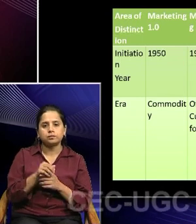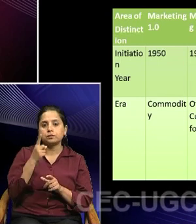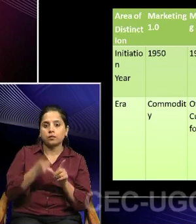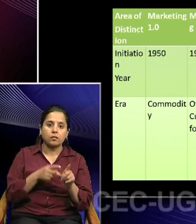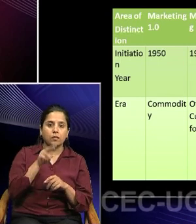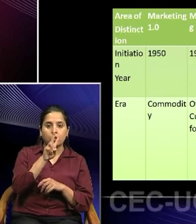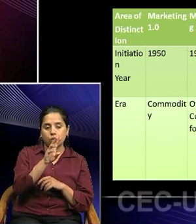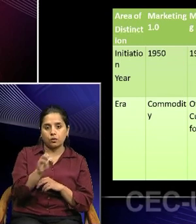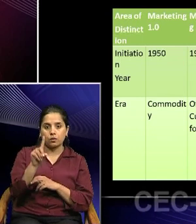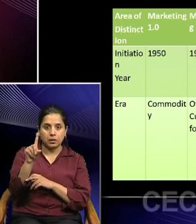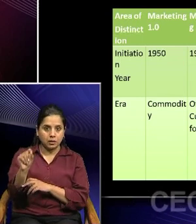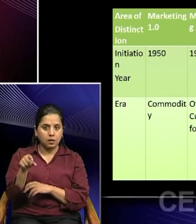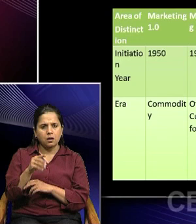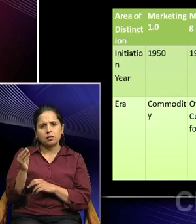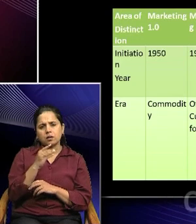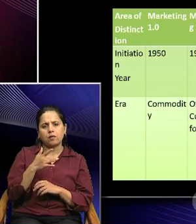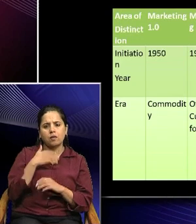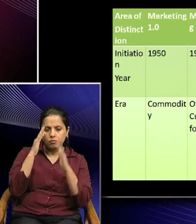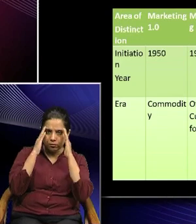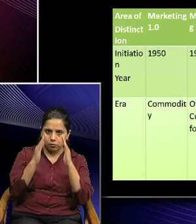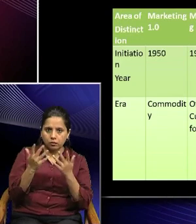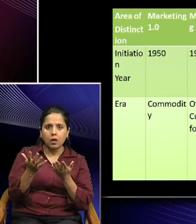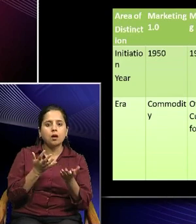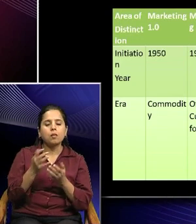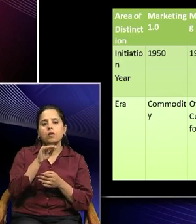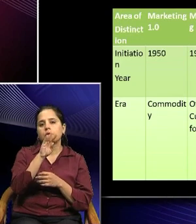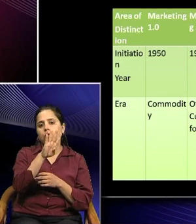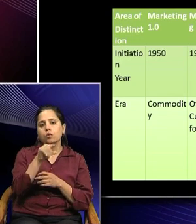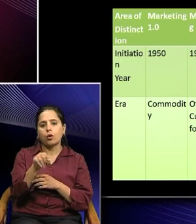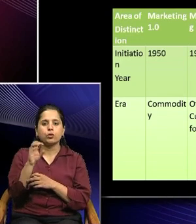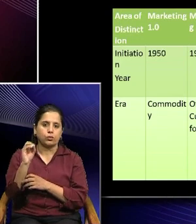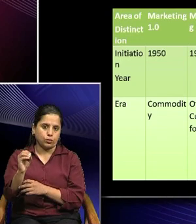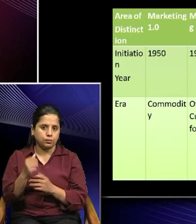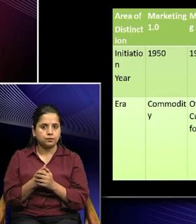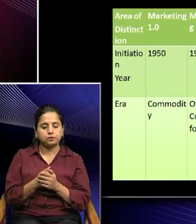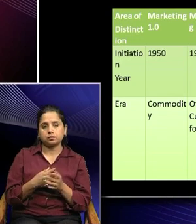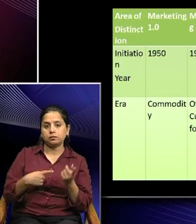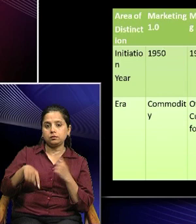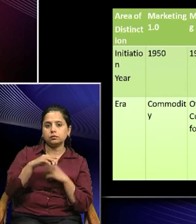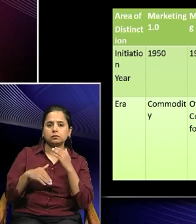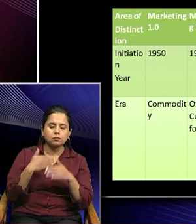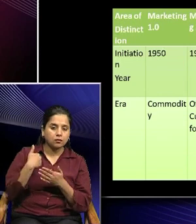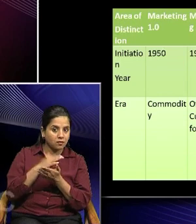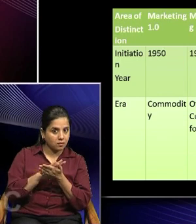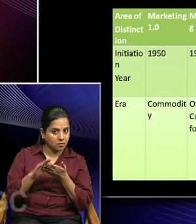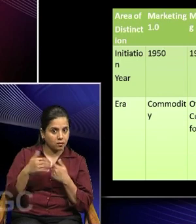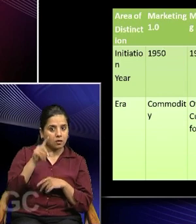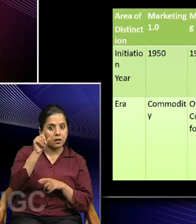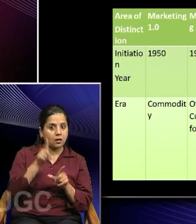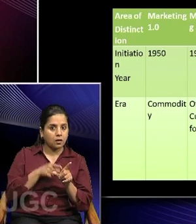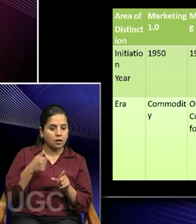year 2010, roughly we dedicated to marketing 4.0, and roughly after completing 10 years